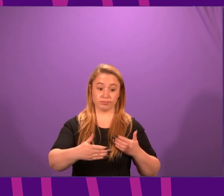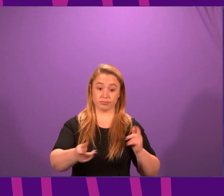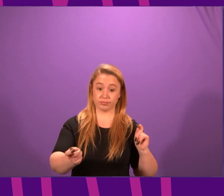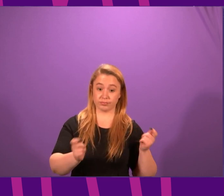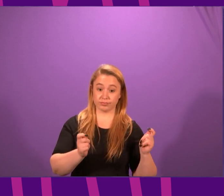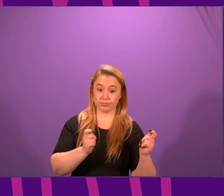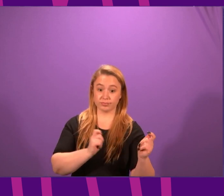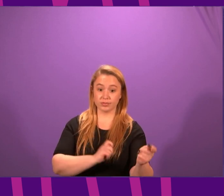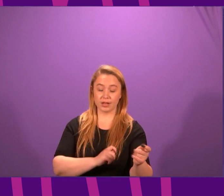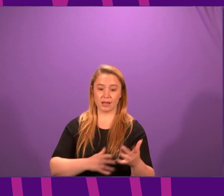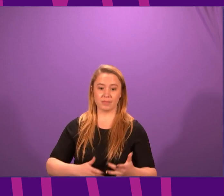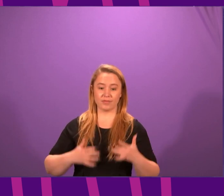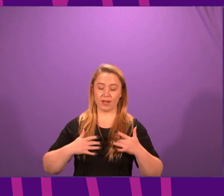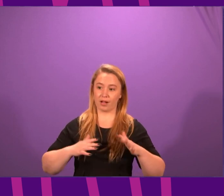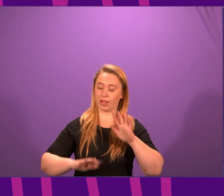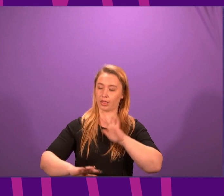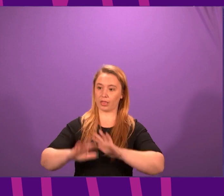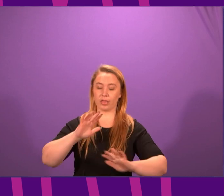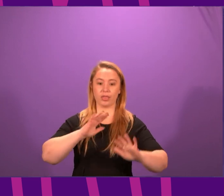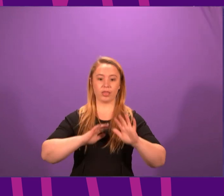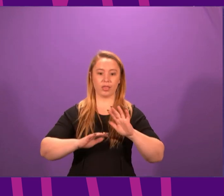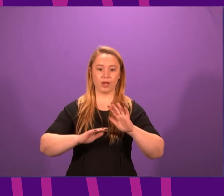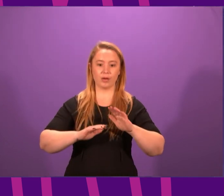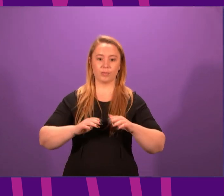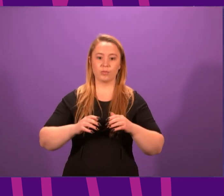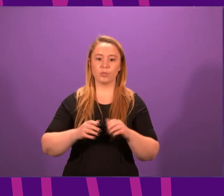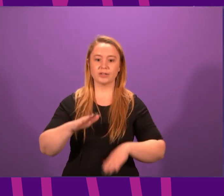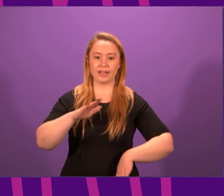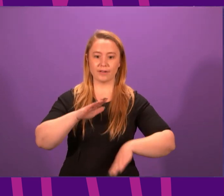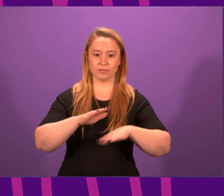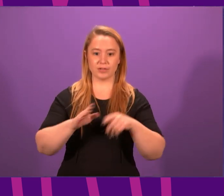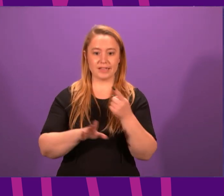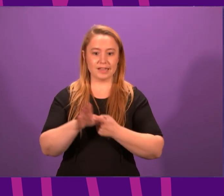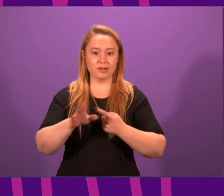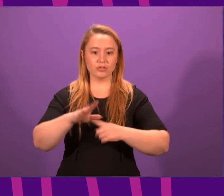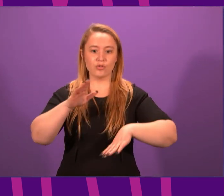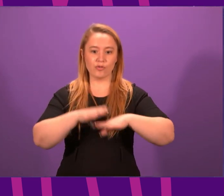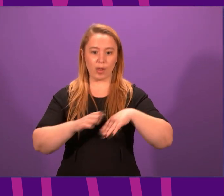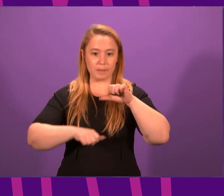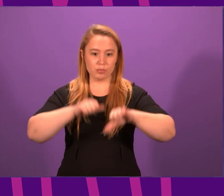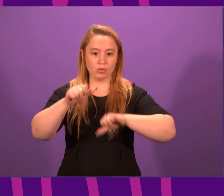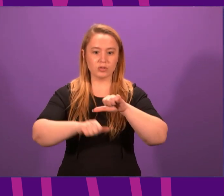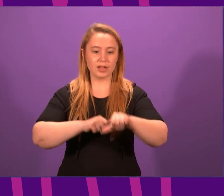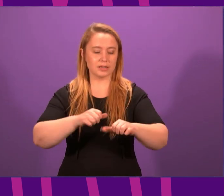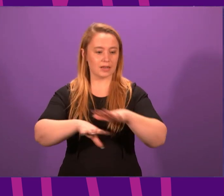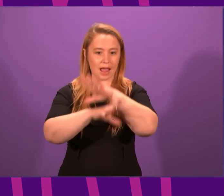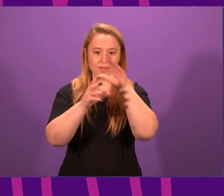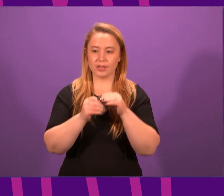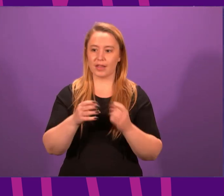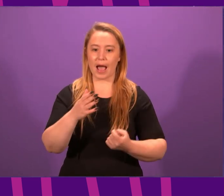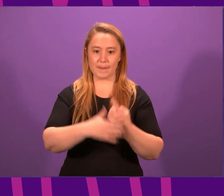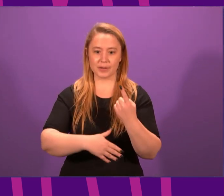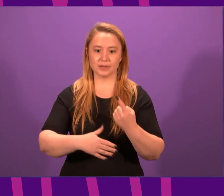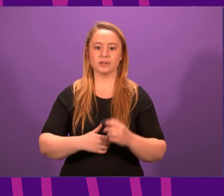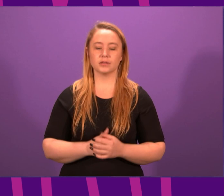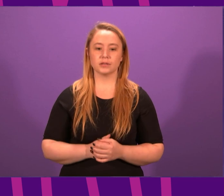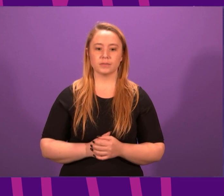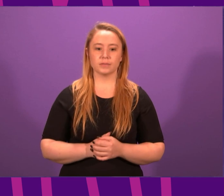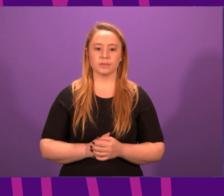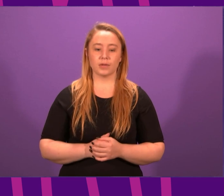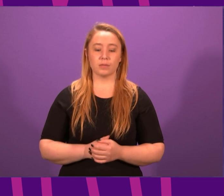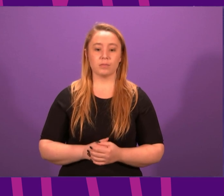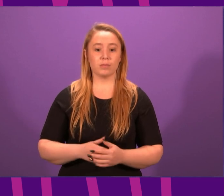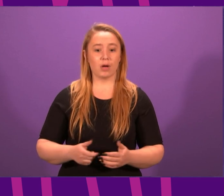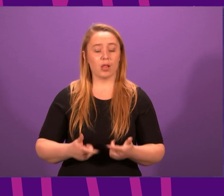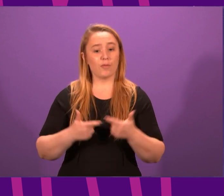disorientating. It's going to take years to fully process everything that's happened, but it remains important to reflect and learn lessons as